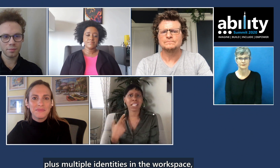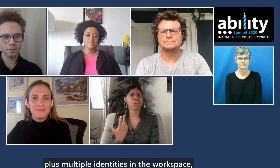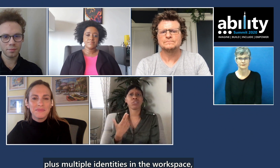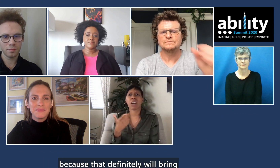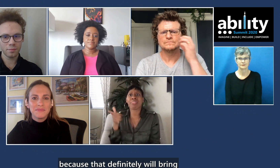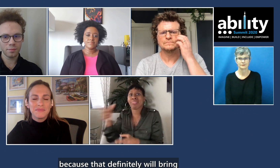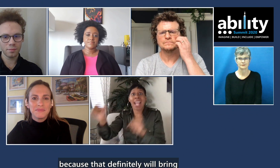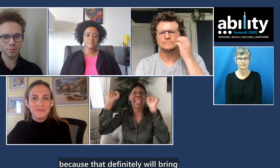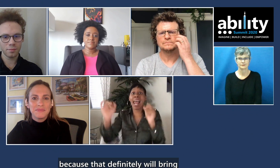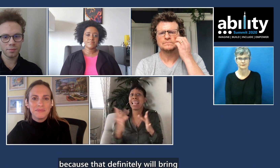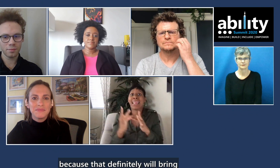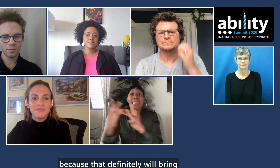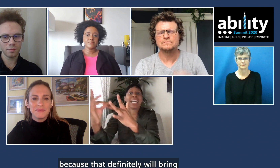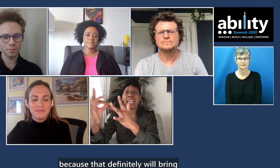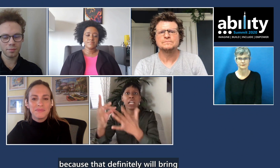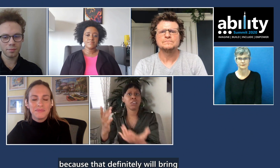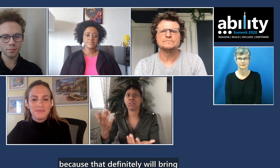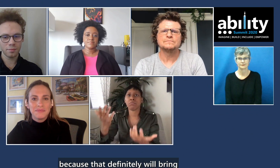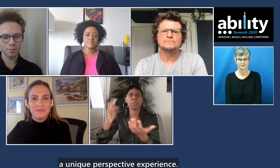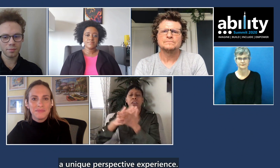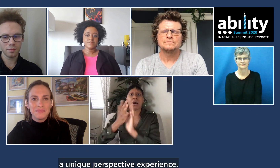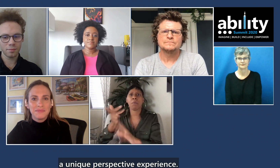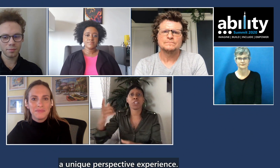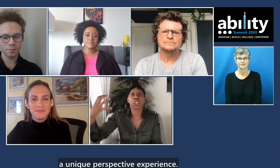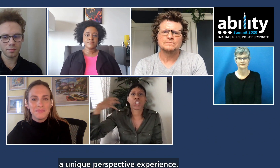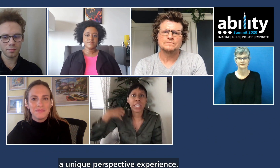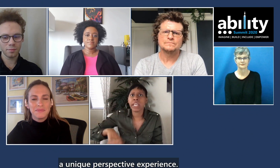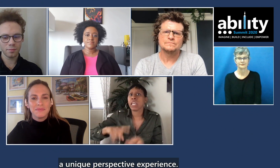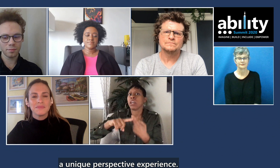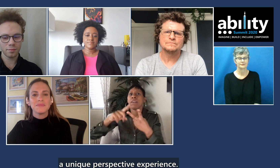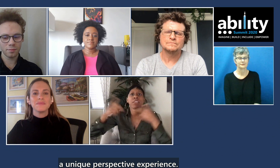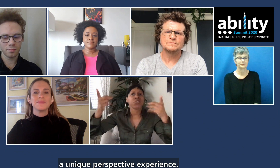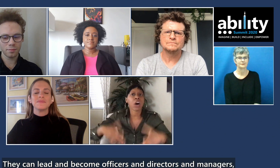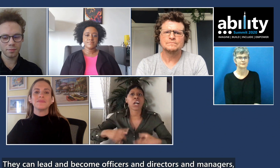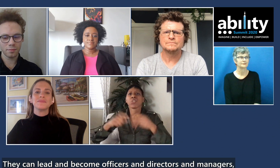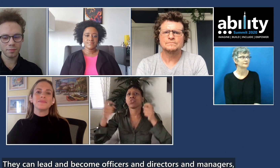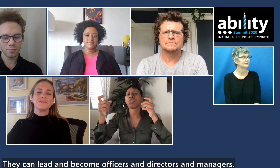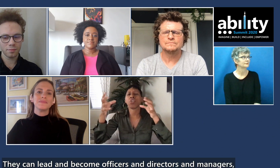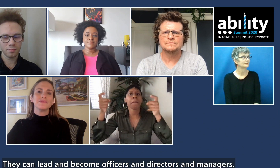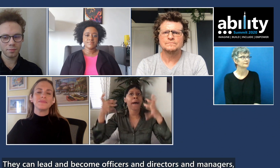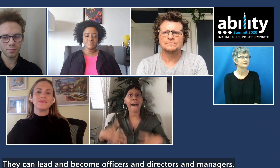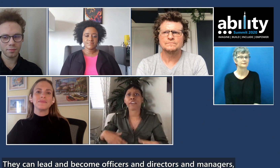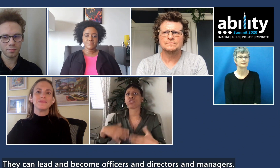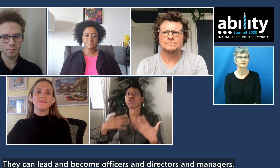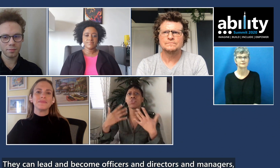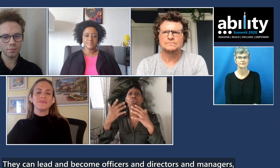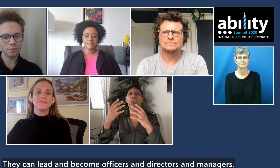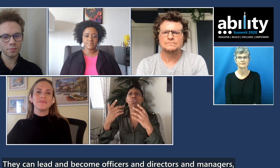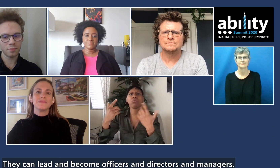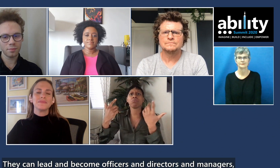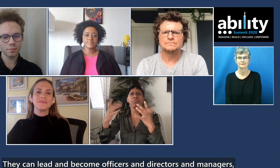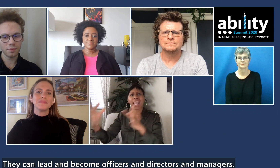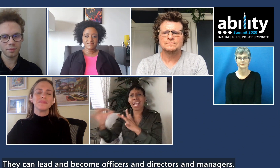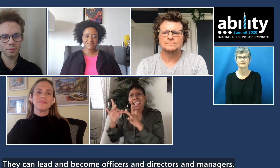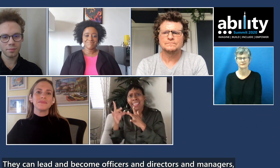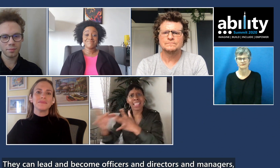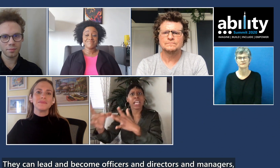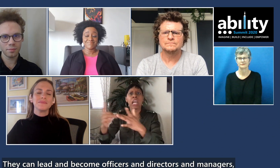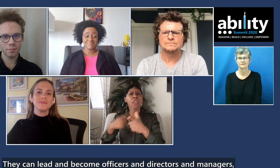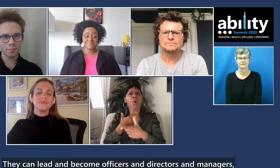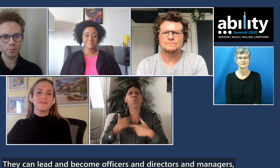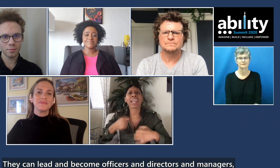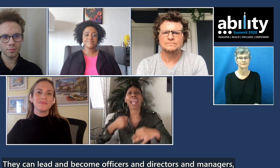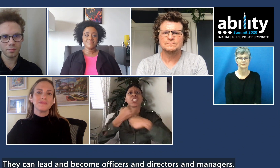a unique perspective, experience. They can lead and become officers and directors and managers,